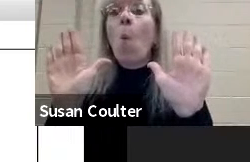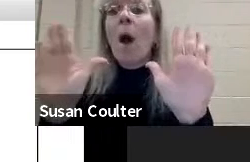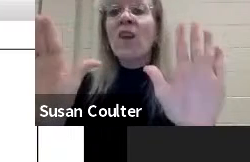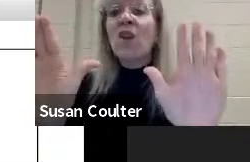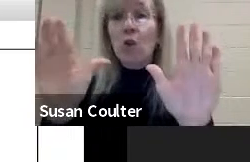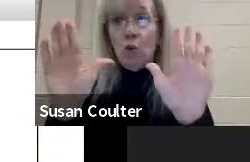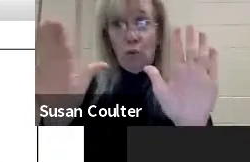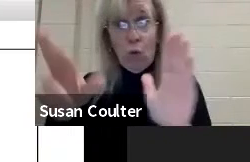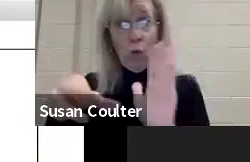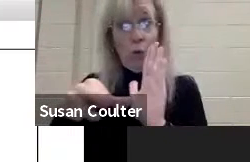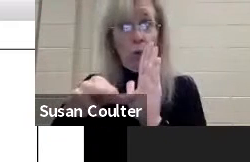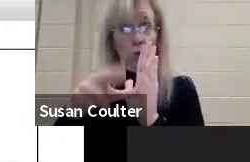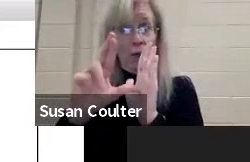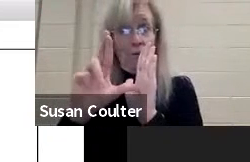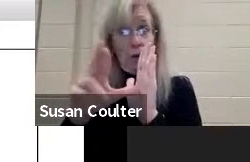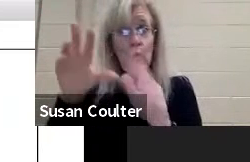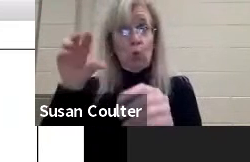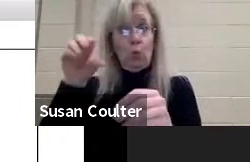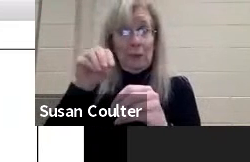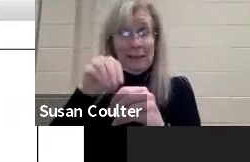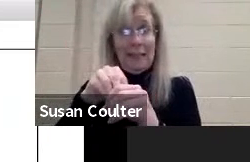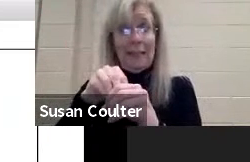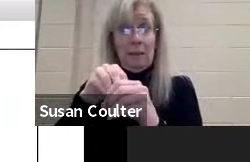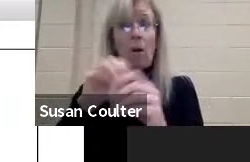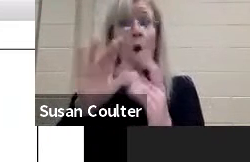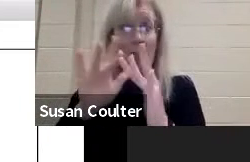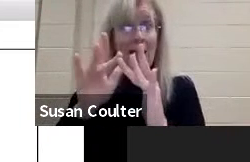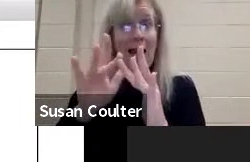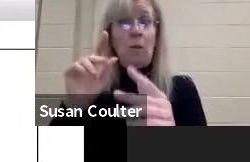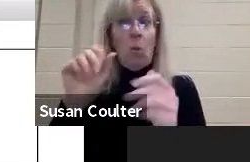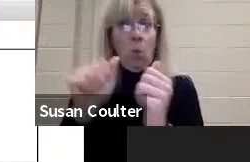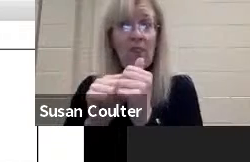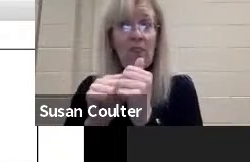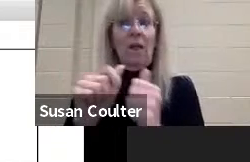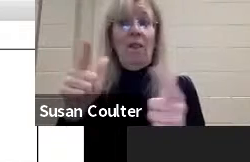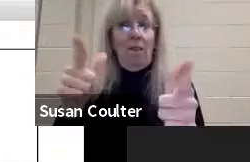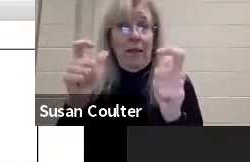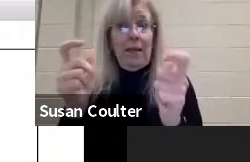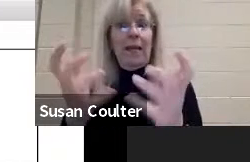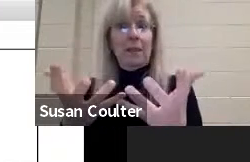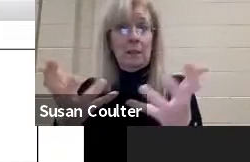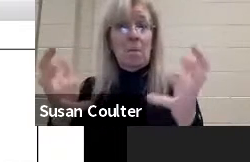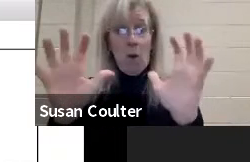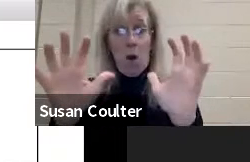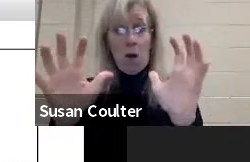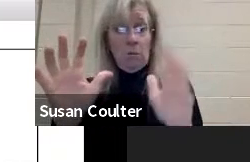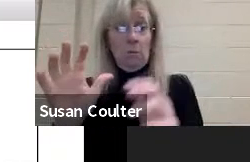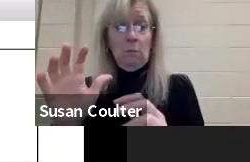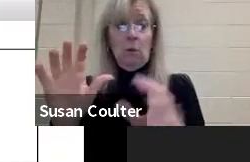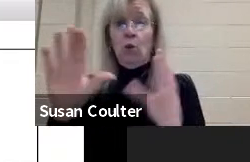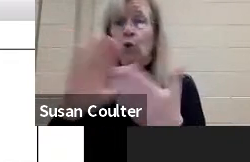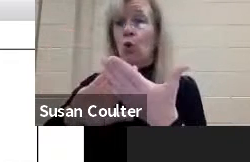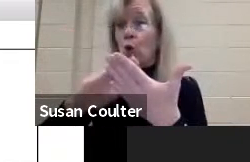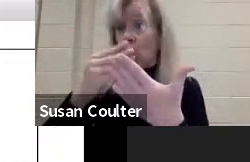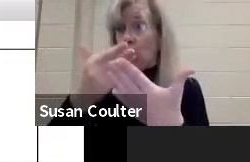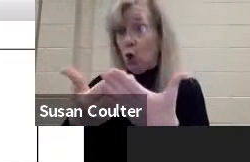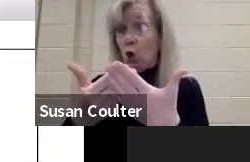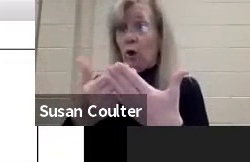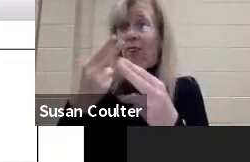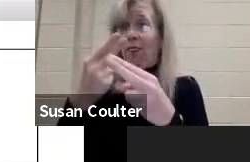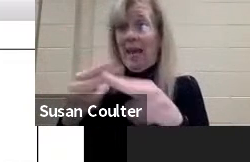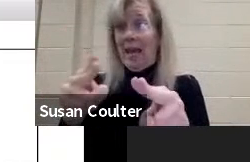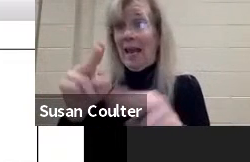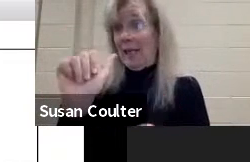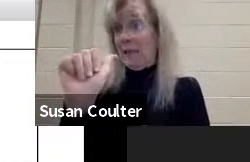been wonderful reviews online with the Instant Pot. You can